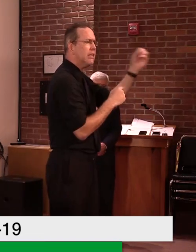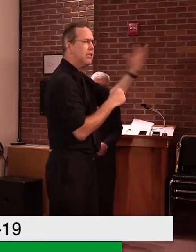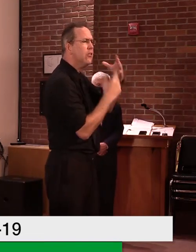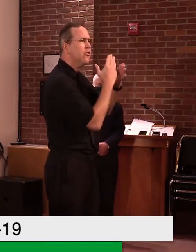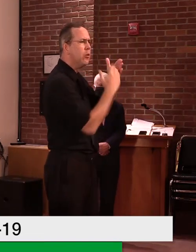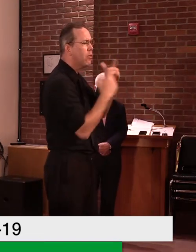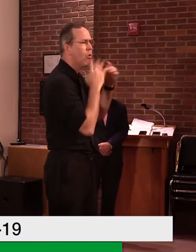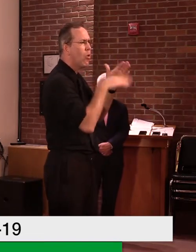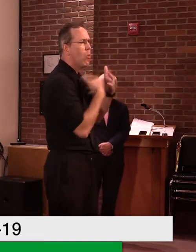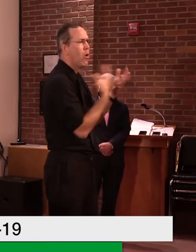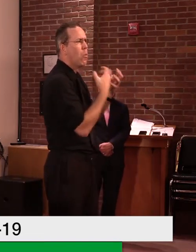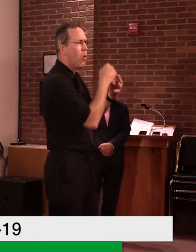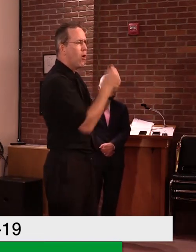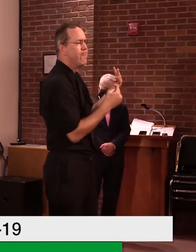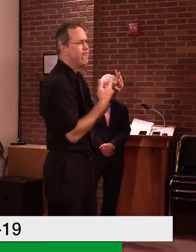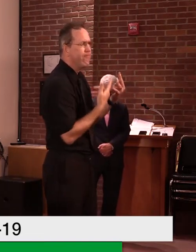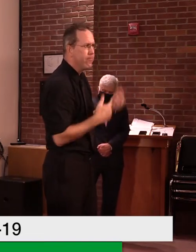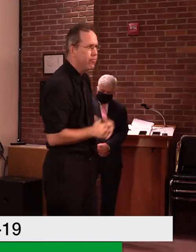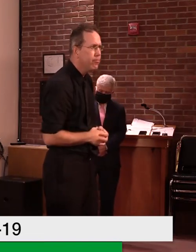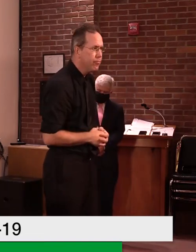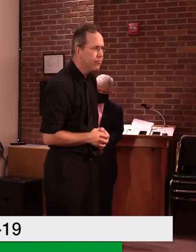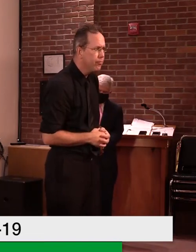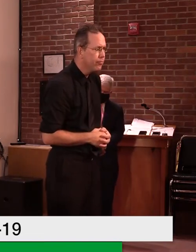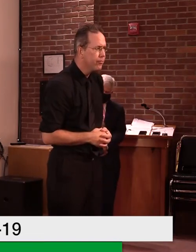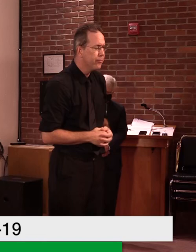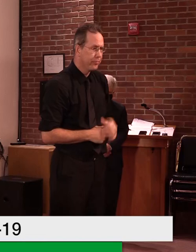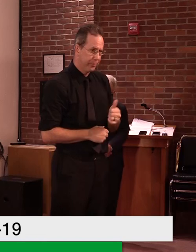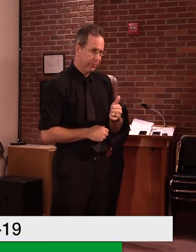Kevin McCollum, 7 days.